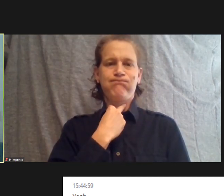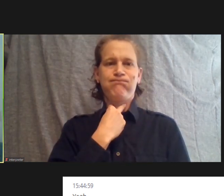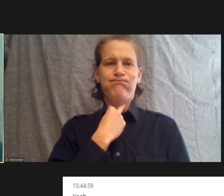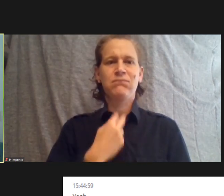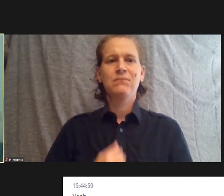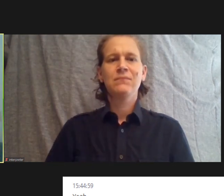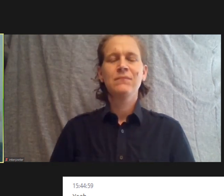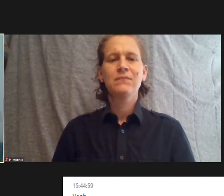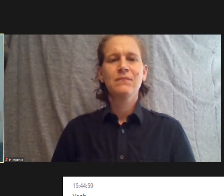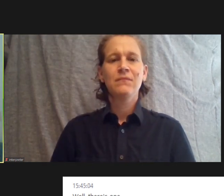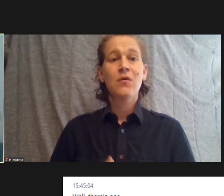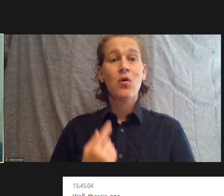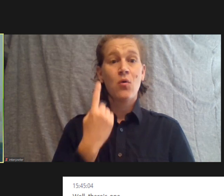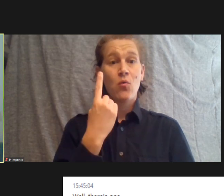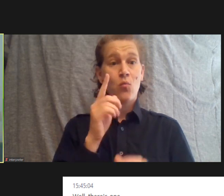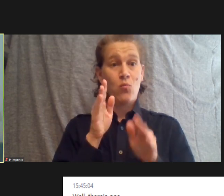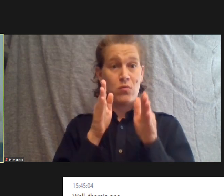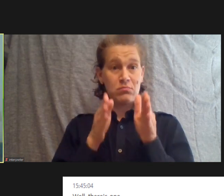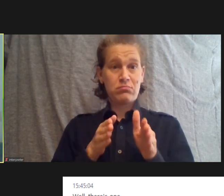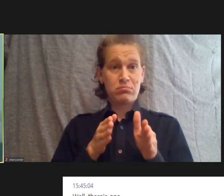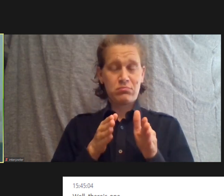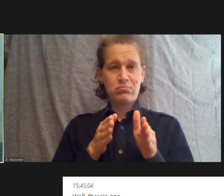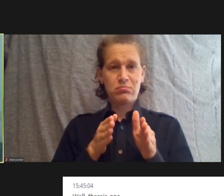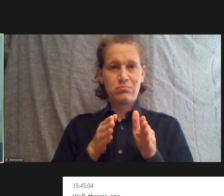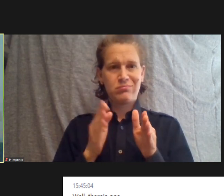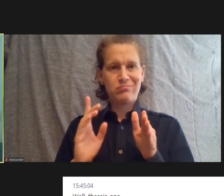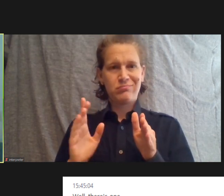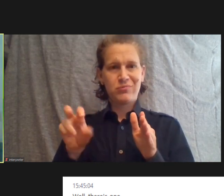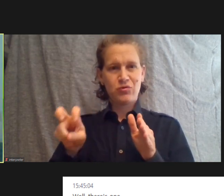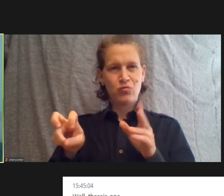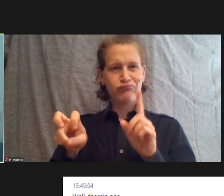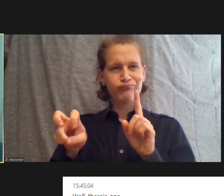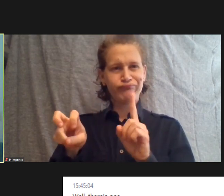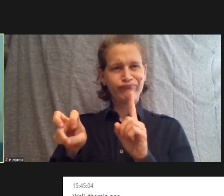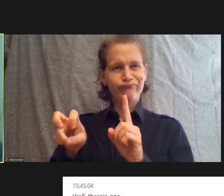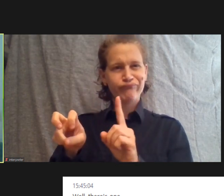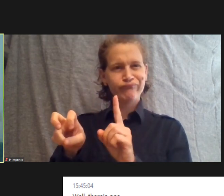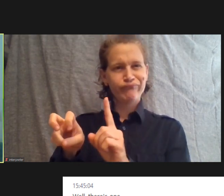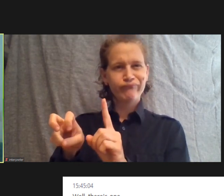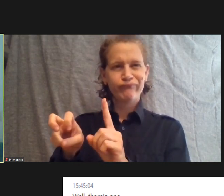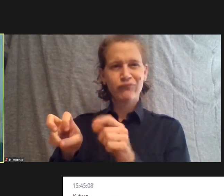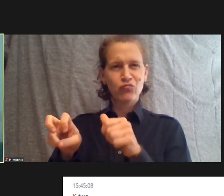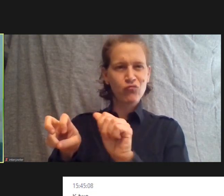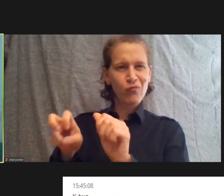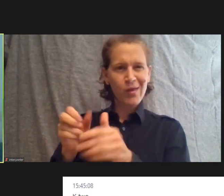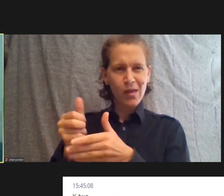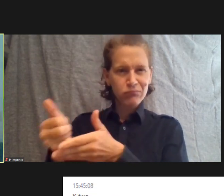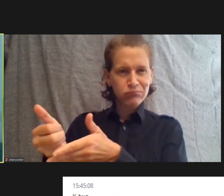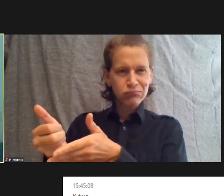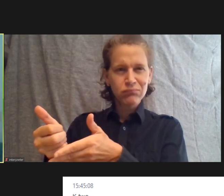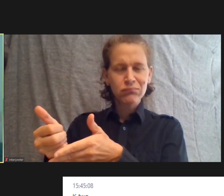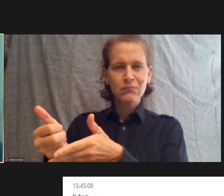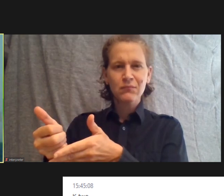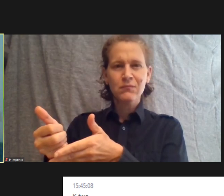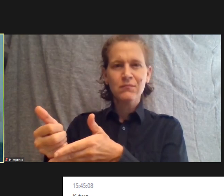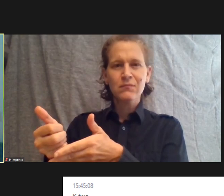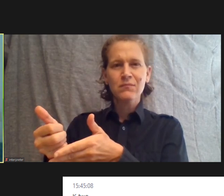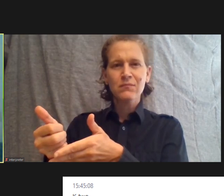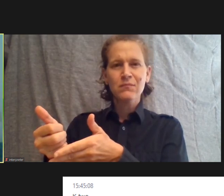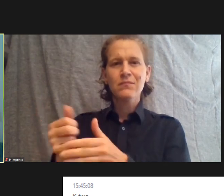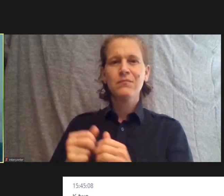One person came to help.